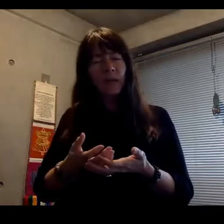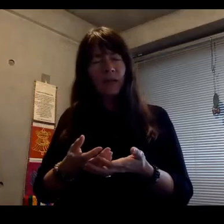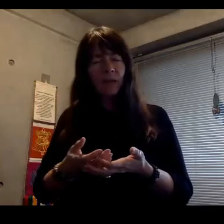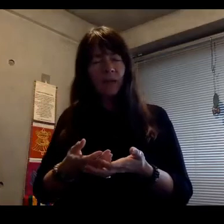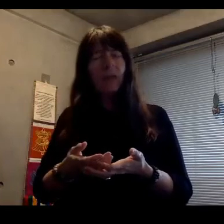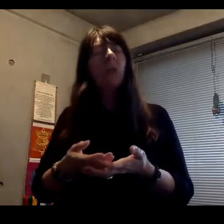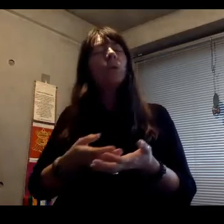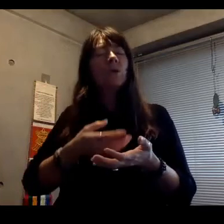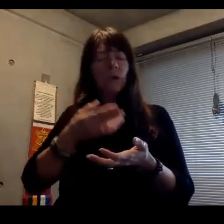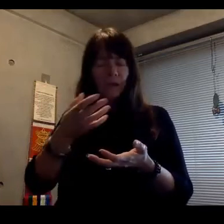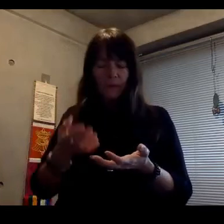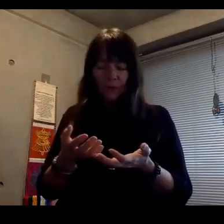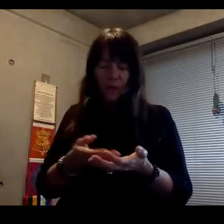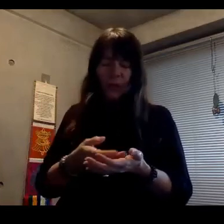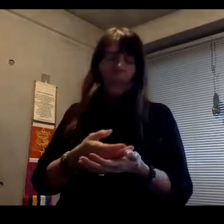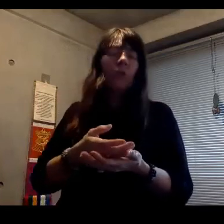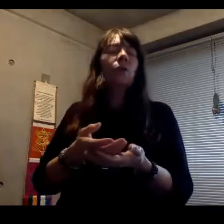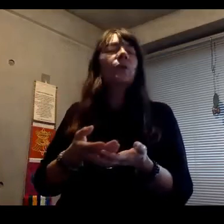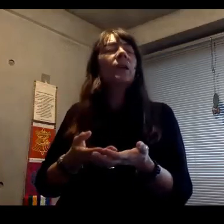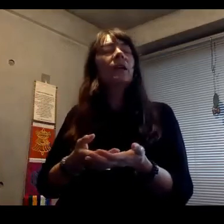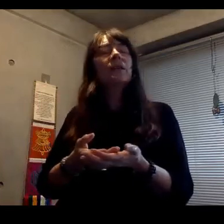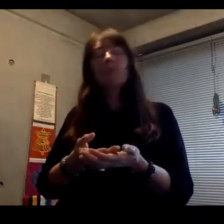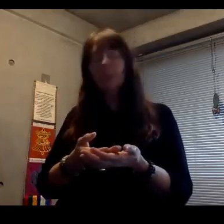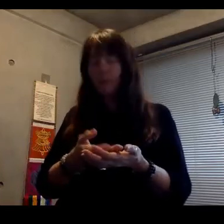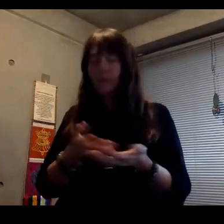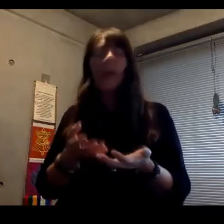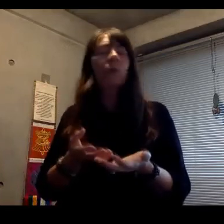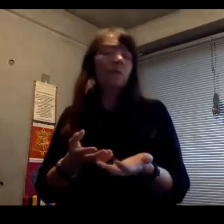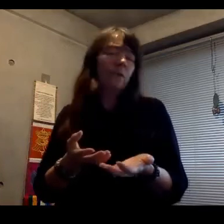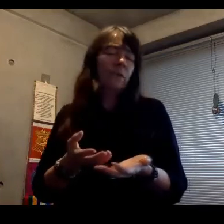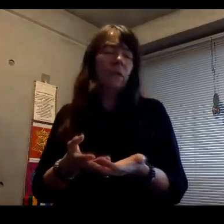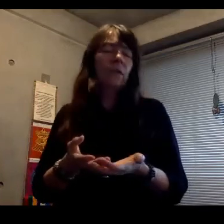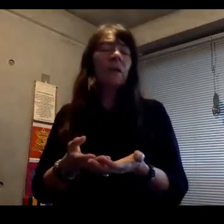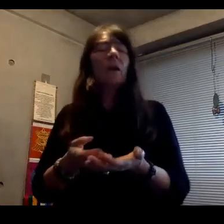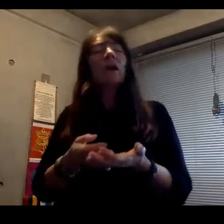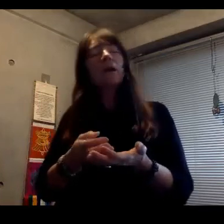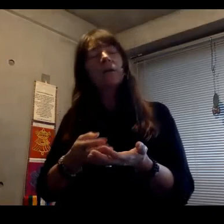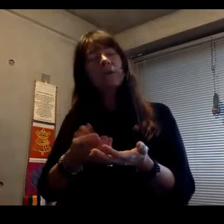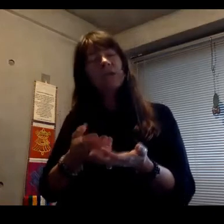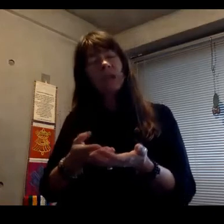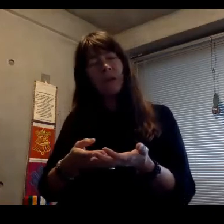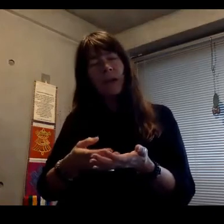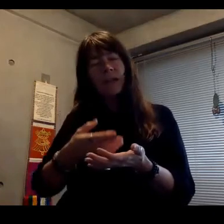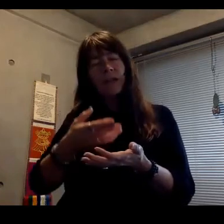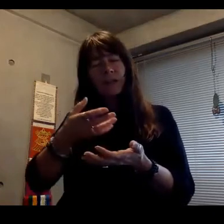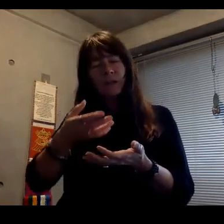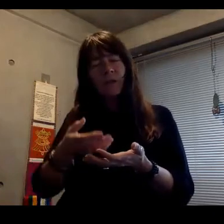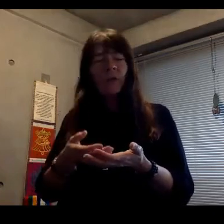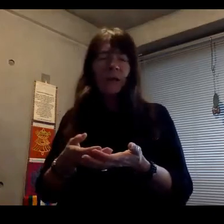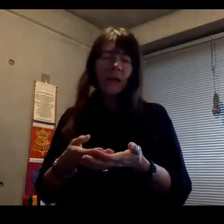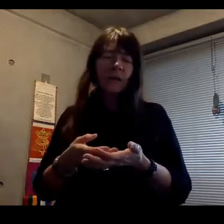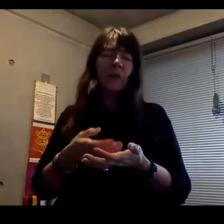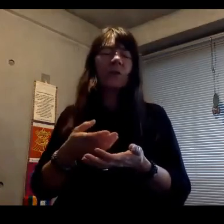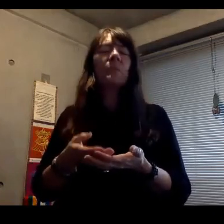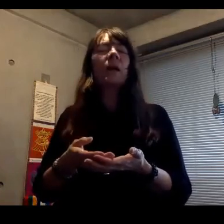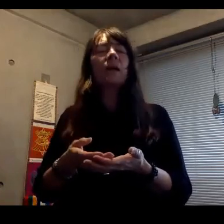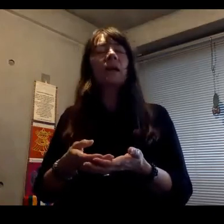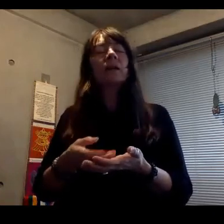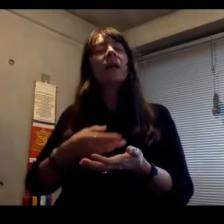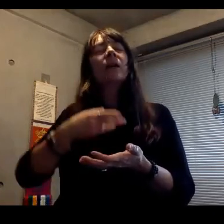different place then. When you're envisioning, when you're looking at some flower, for instance, if you're staring at it and you're looking at